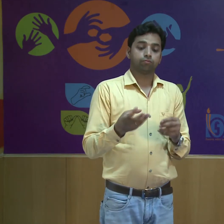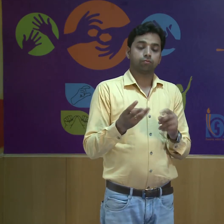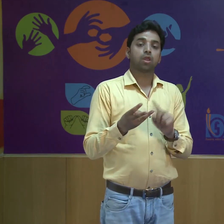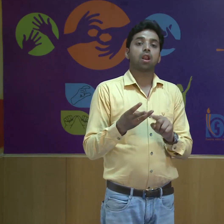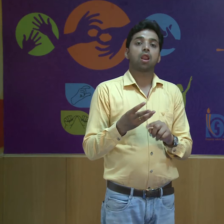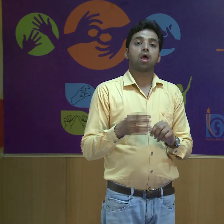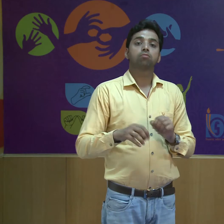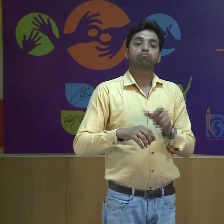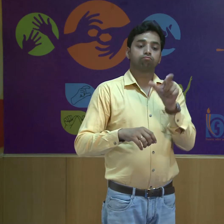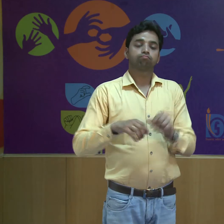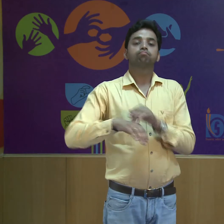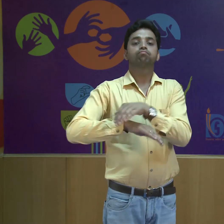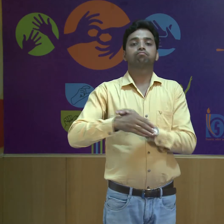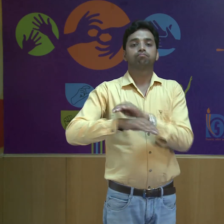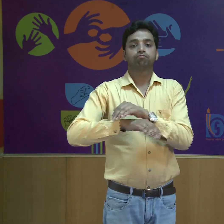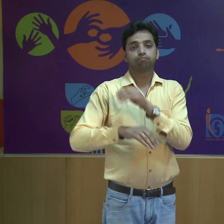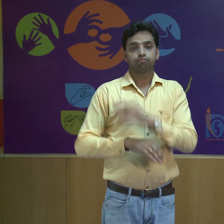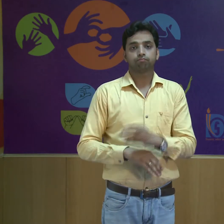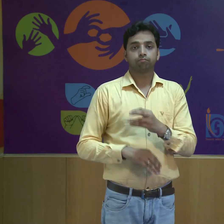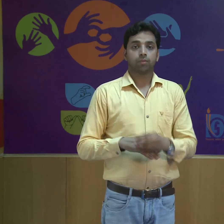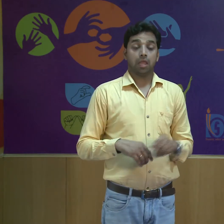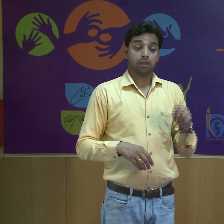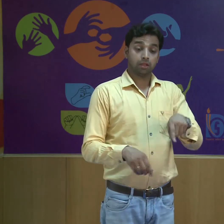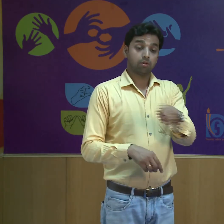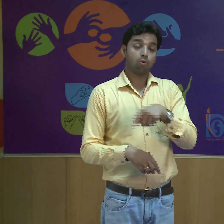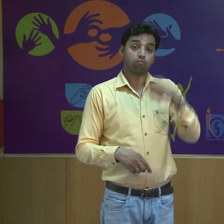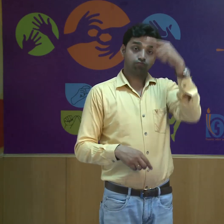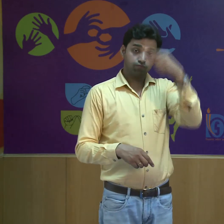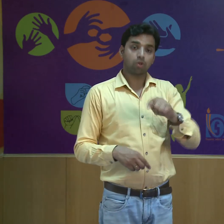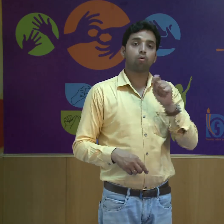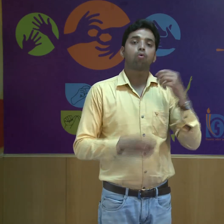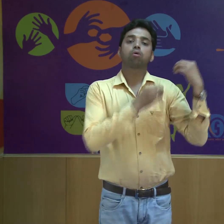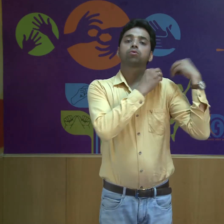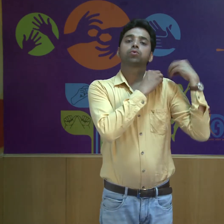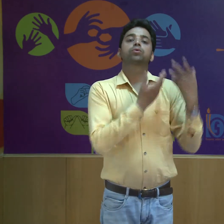and Shudras and their duties.